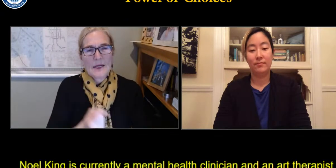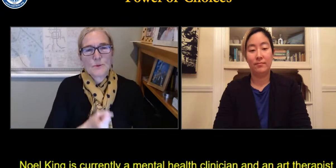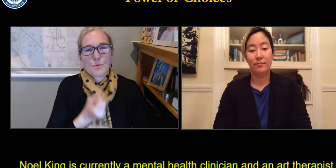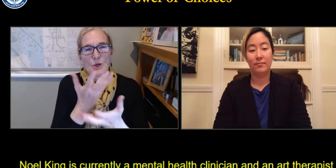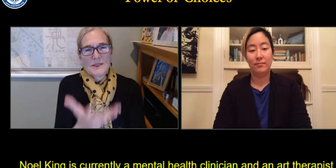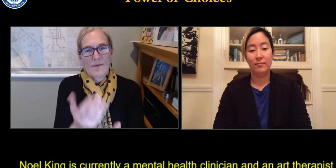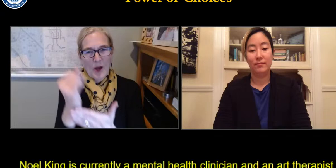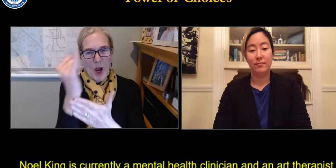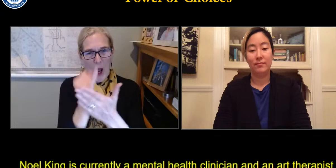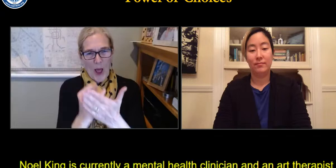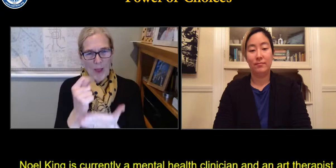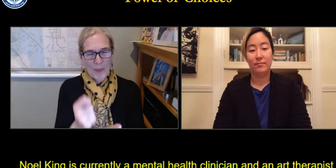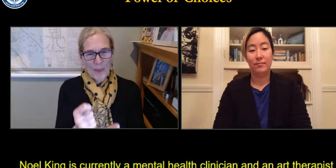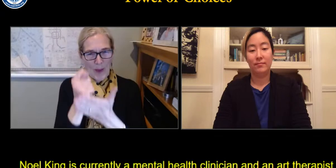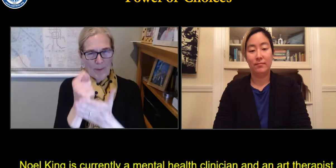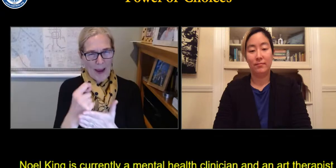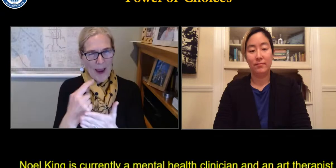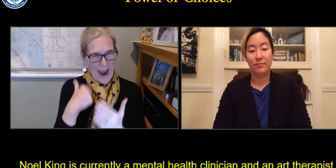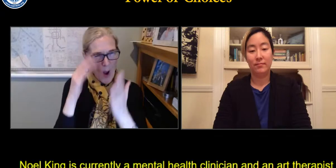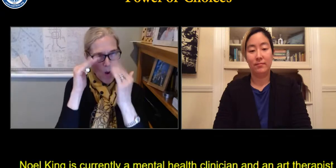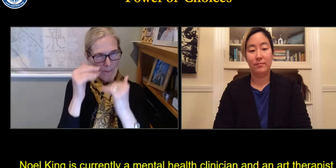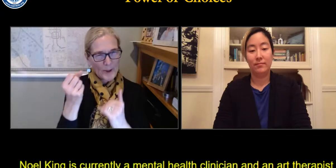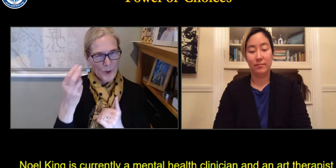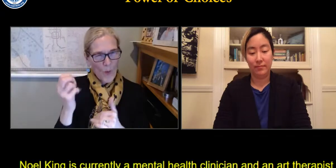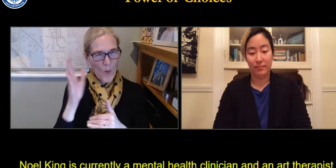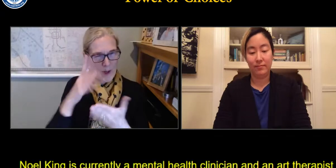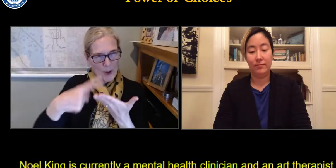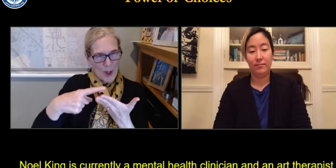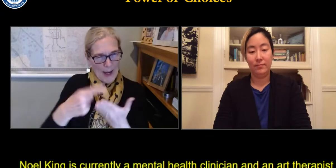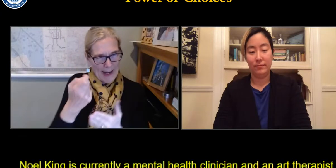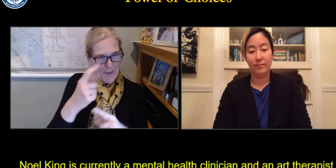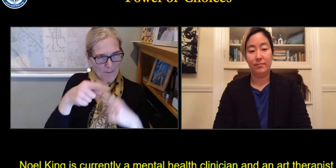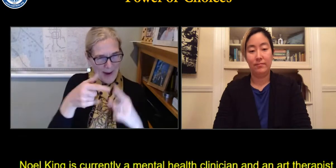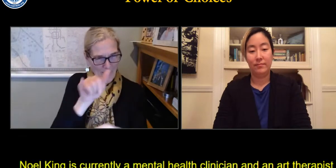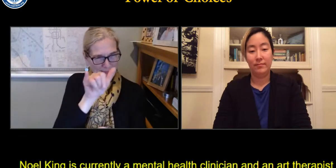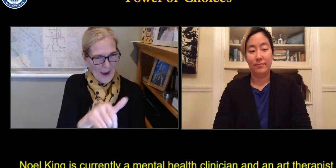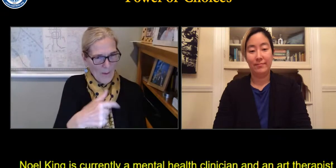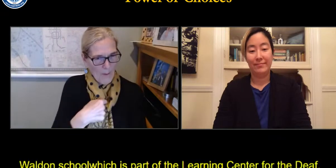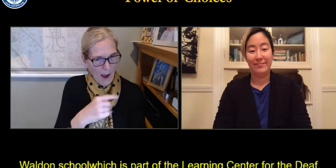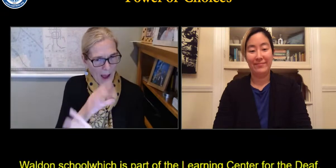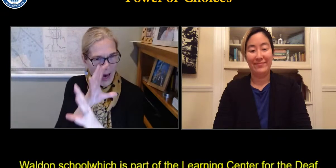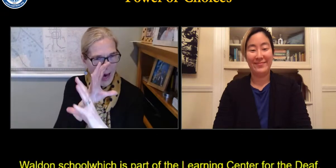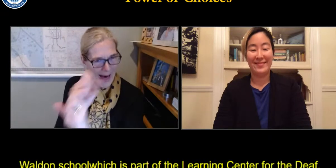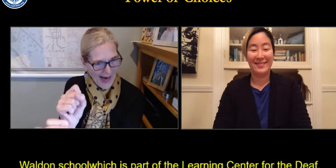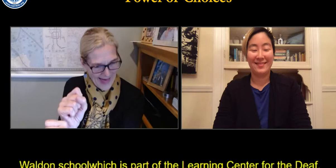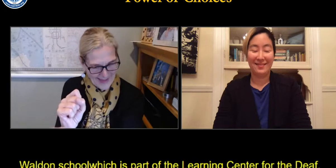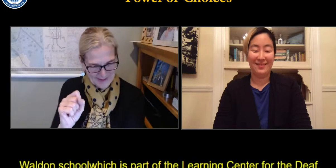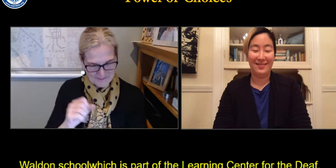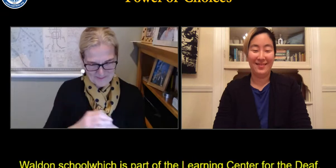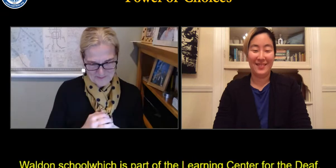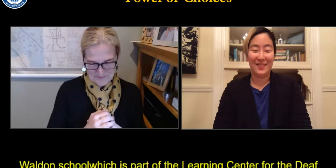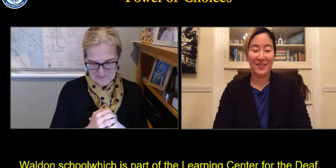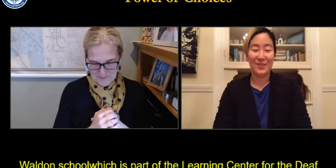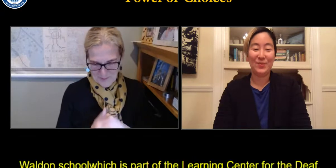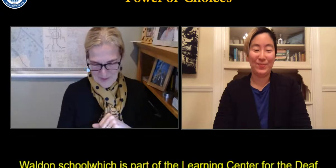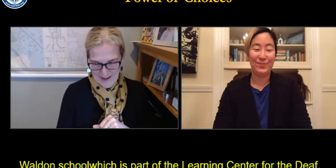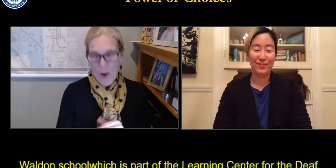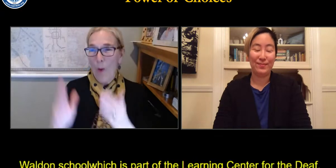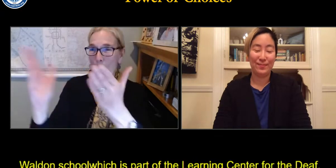Our presenter tonight is currently working on their PhD and talking about